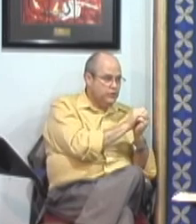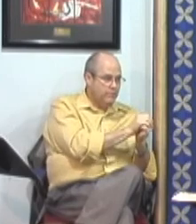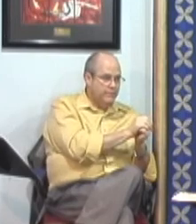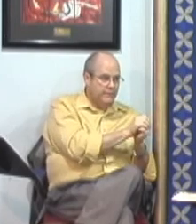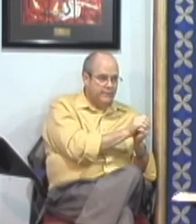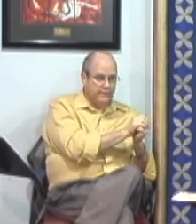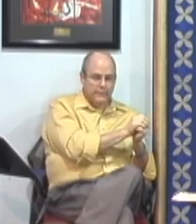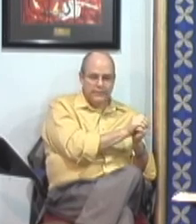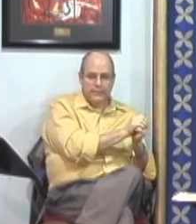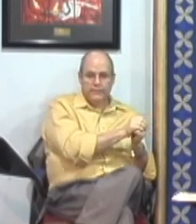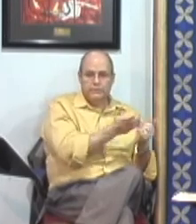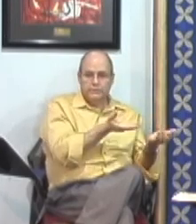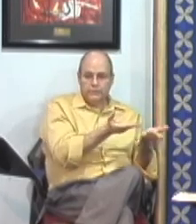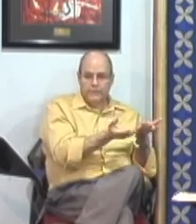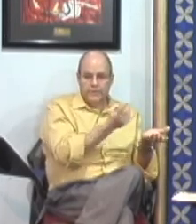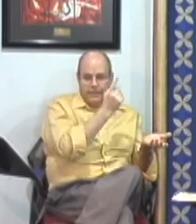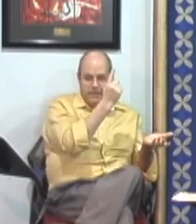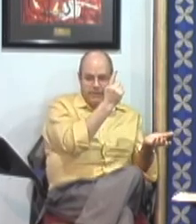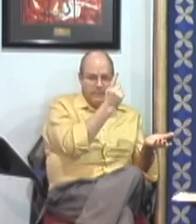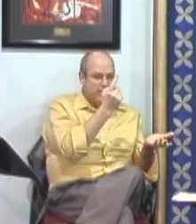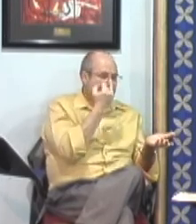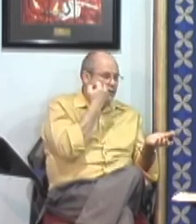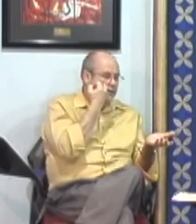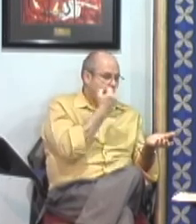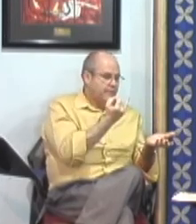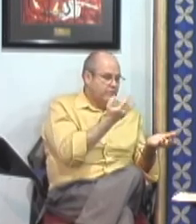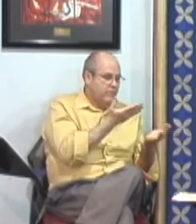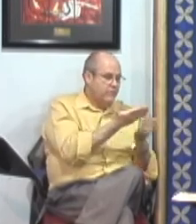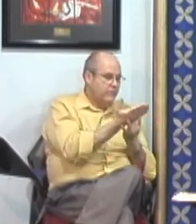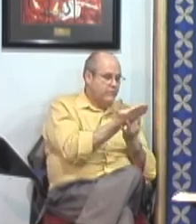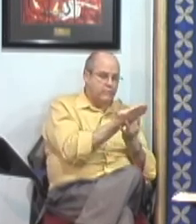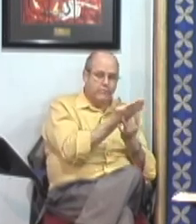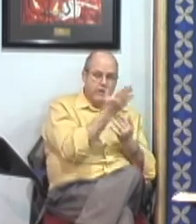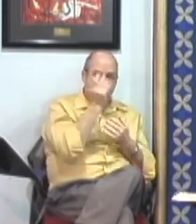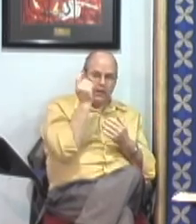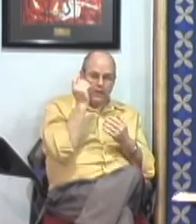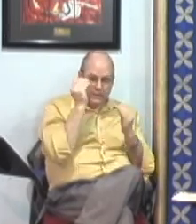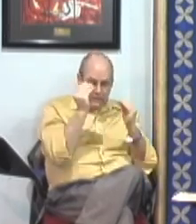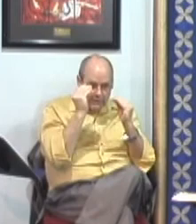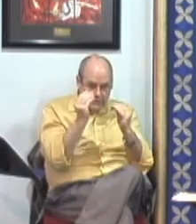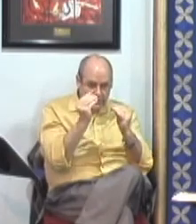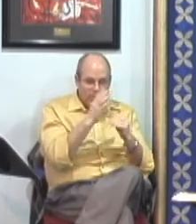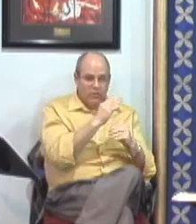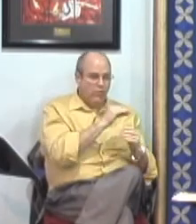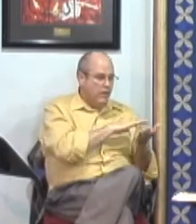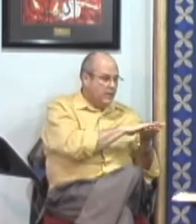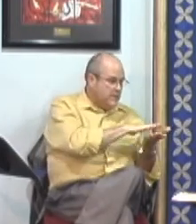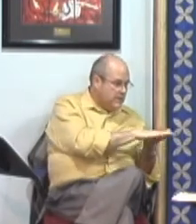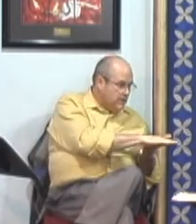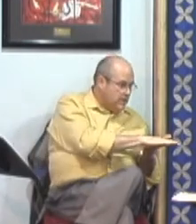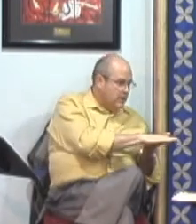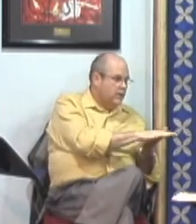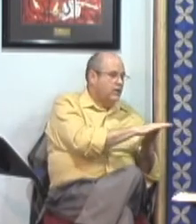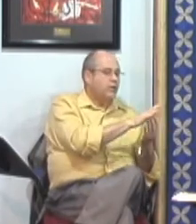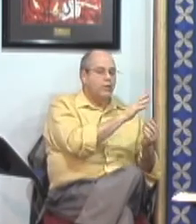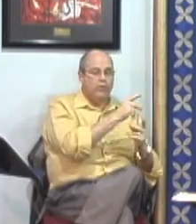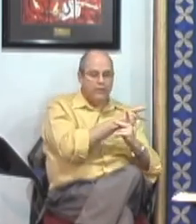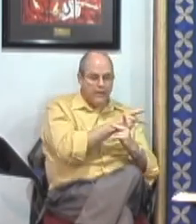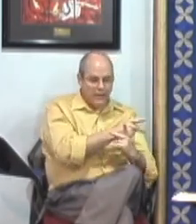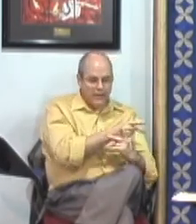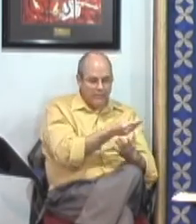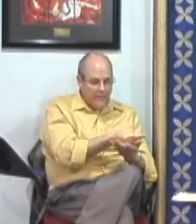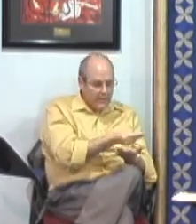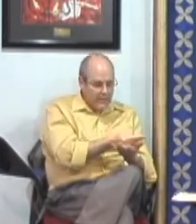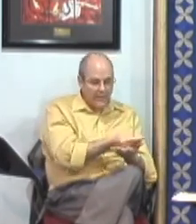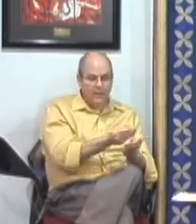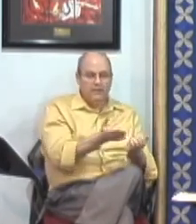right? Serving him, whether it's by witnessing or cleaning or by stewarding the money or caring for the children